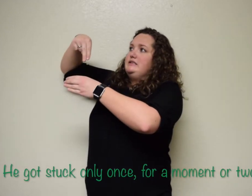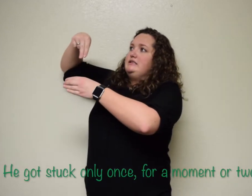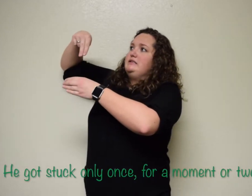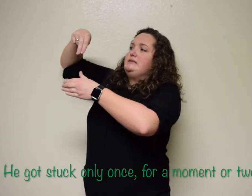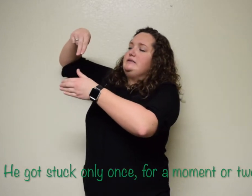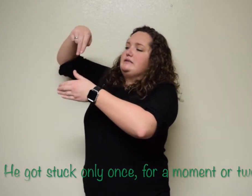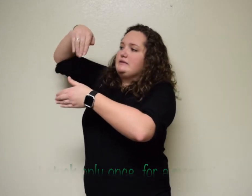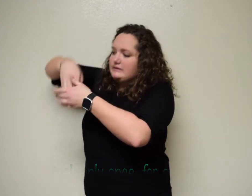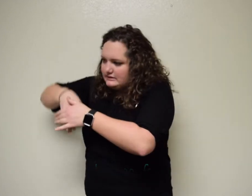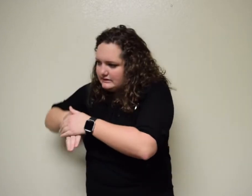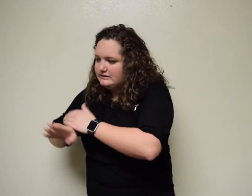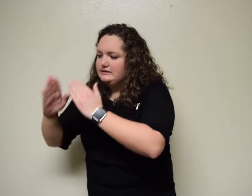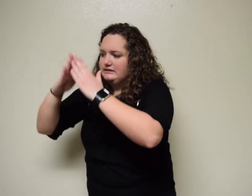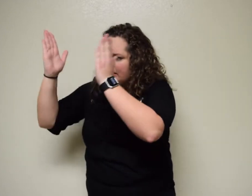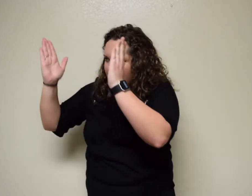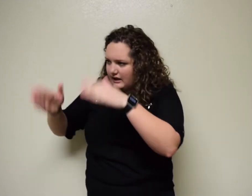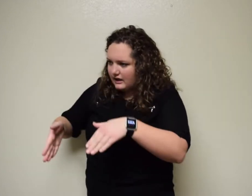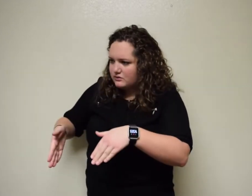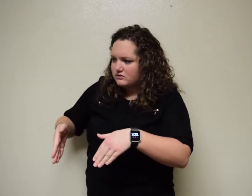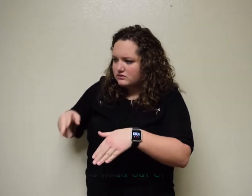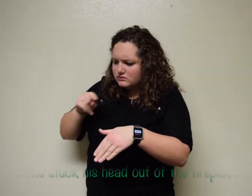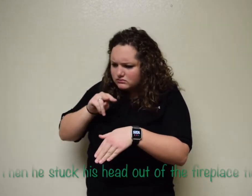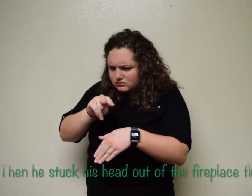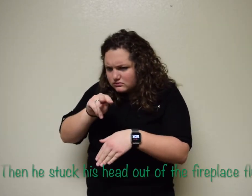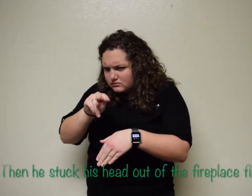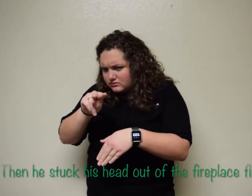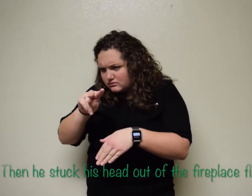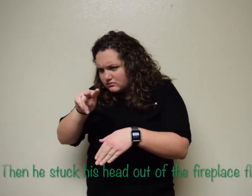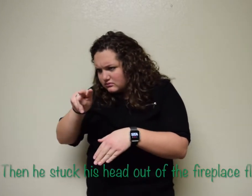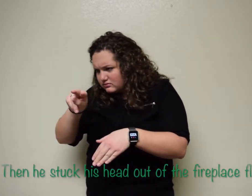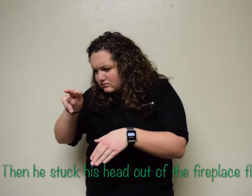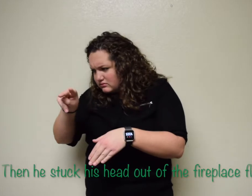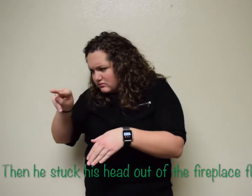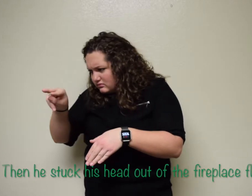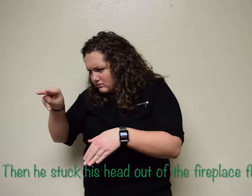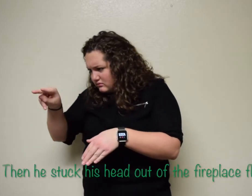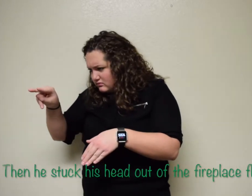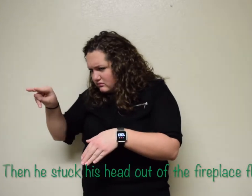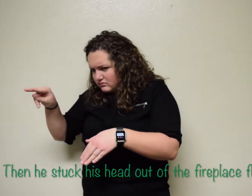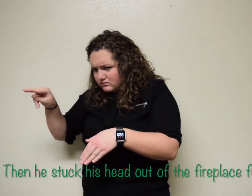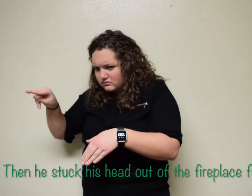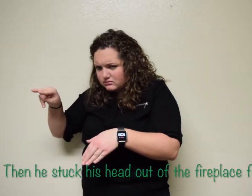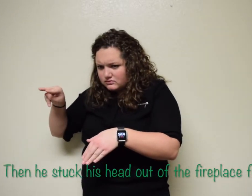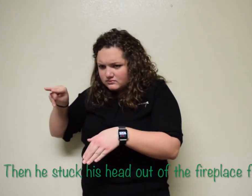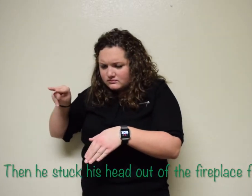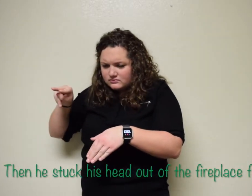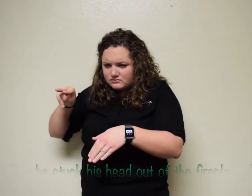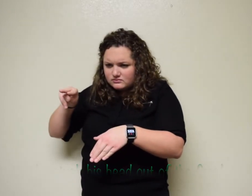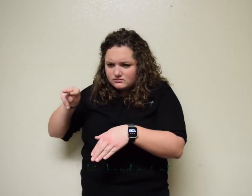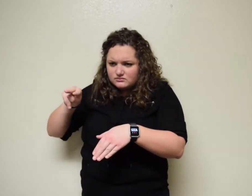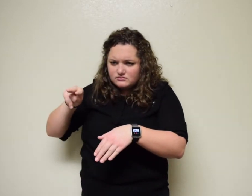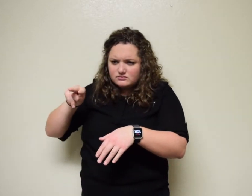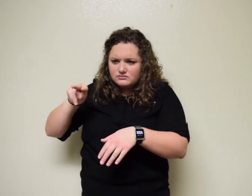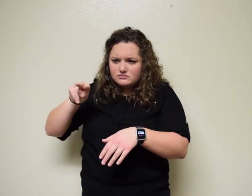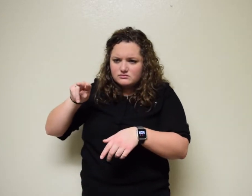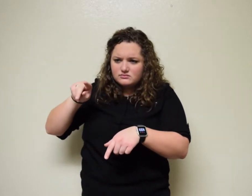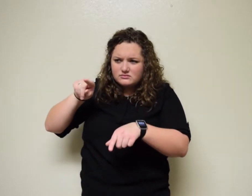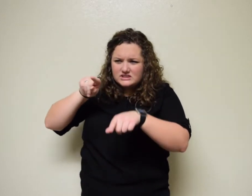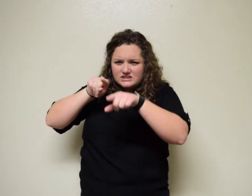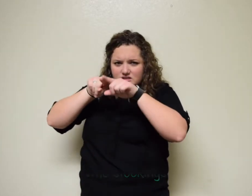then he stuck his head out of the fireplace flue where the little who